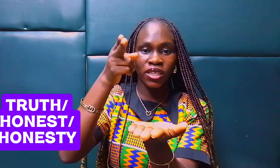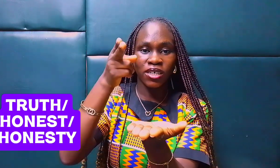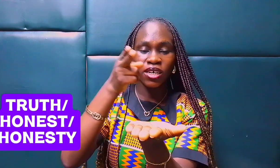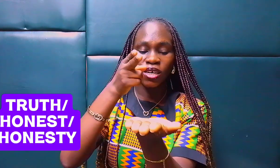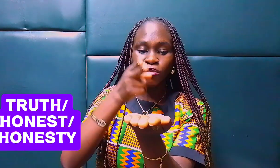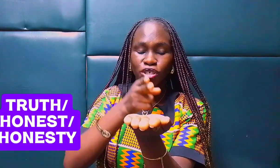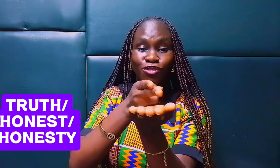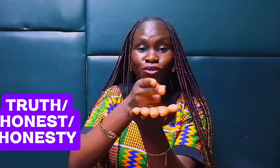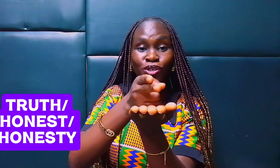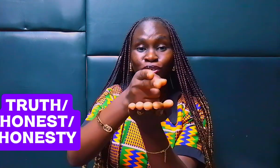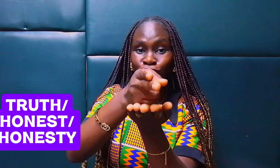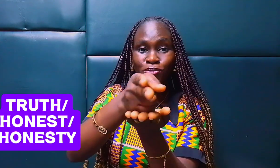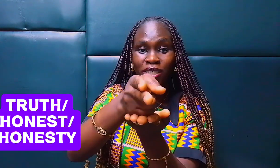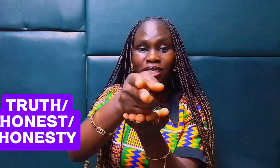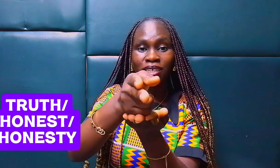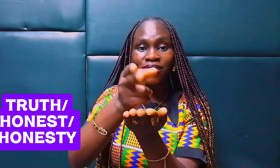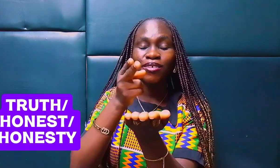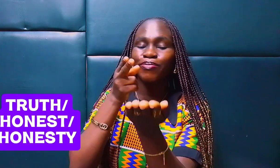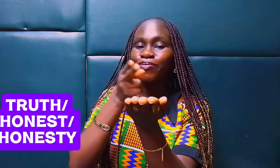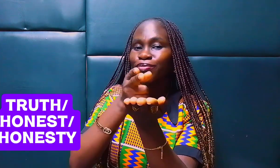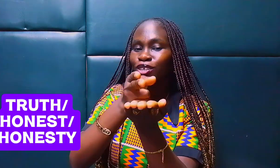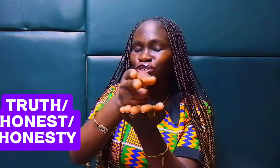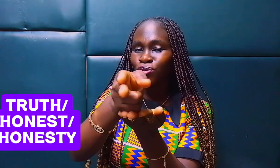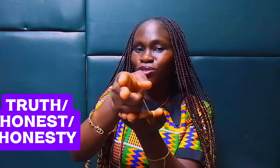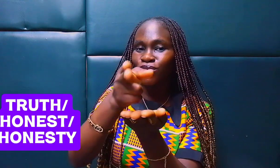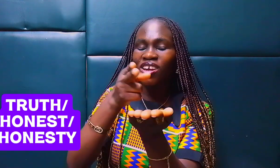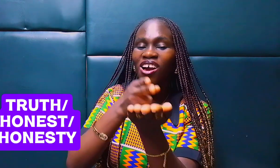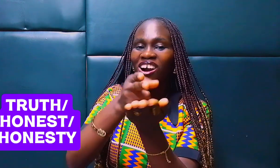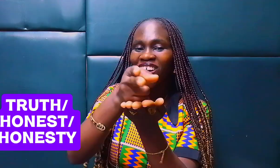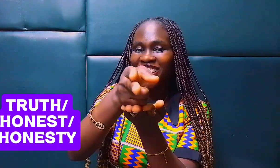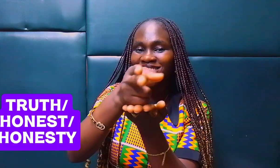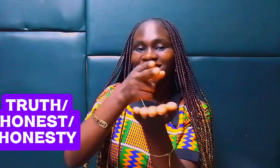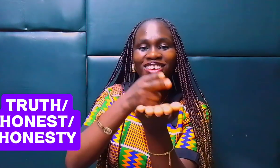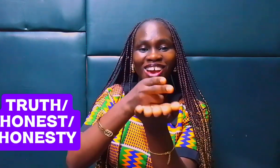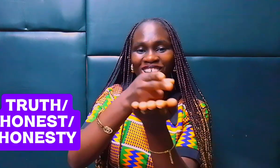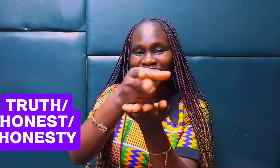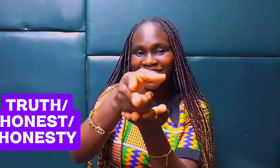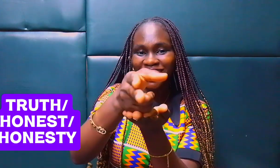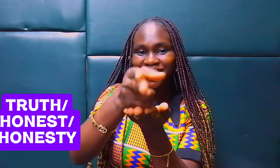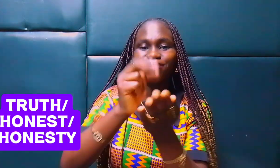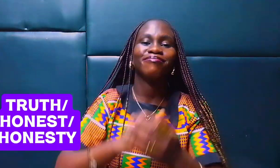together, brushing through your non-dominant hand. Truth, honest, honesty.